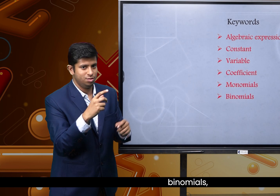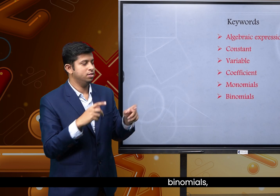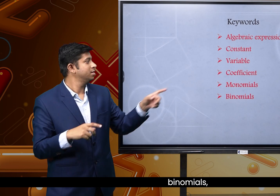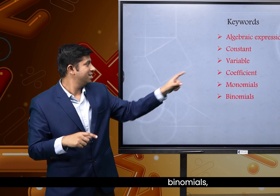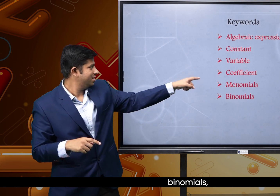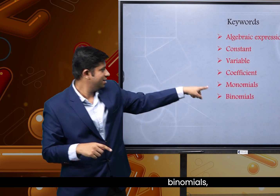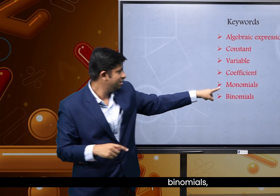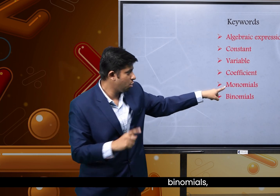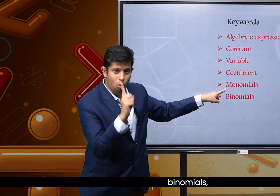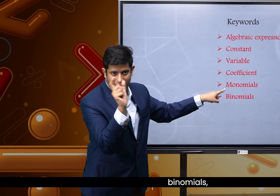binomials,